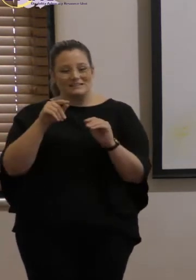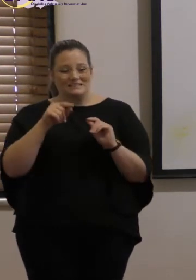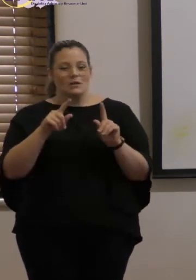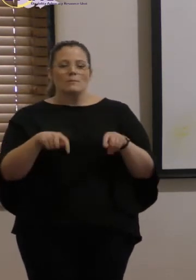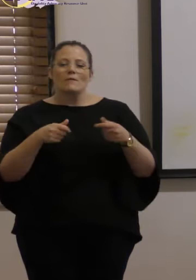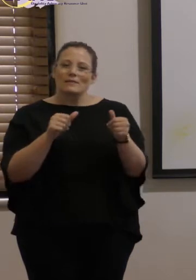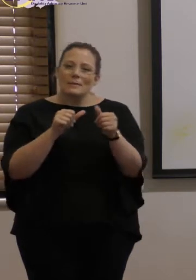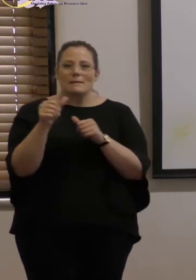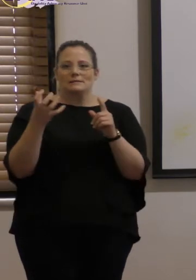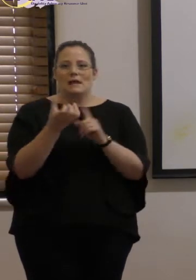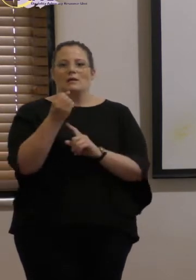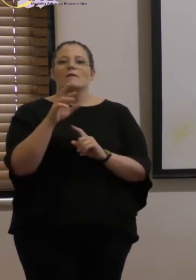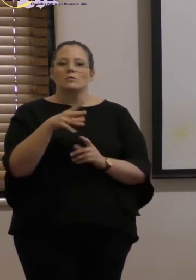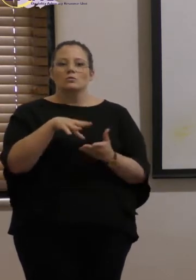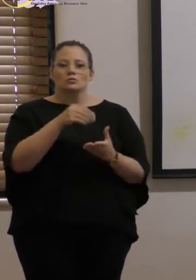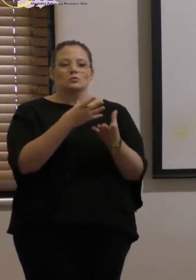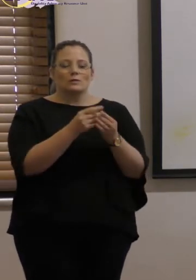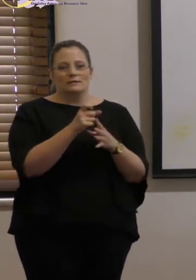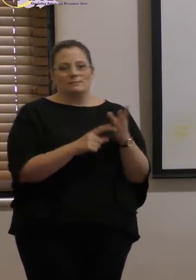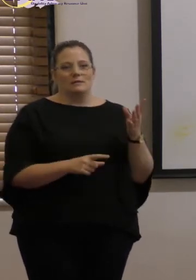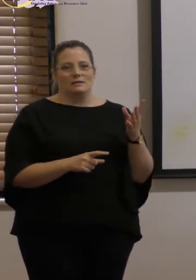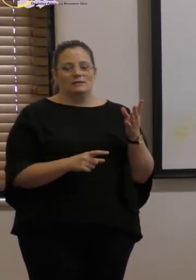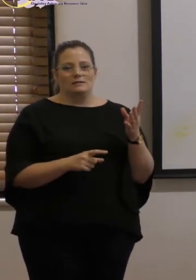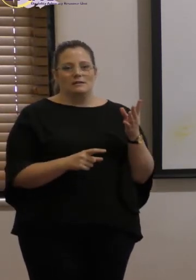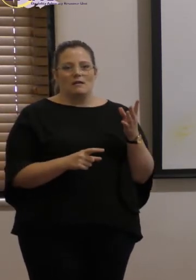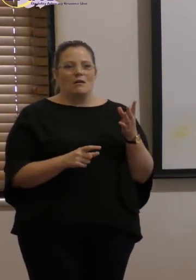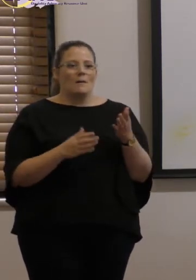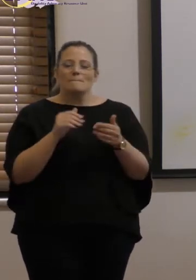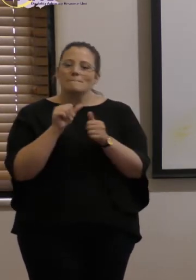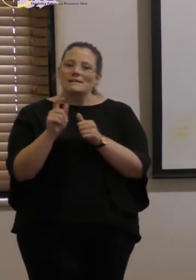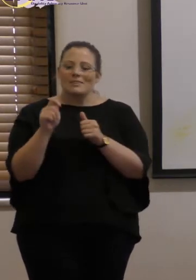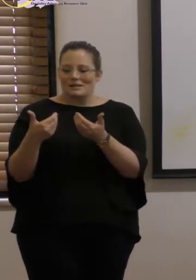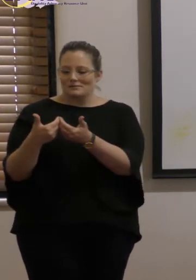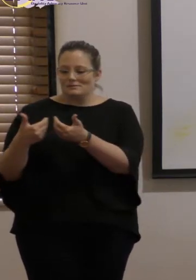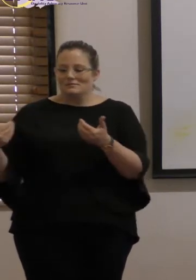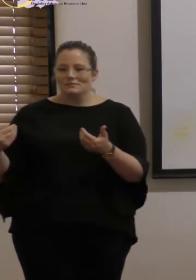outcomes for students with disability over and above segregated education